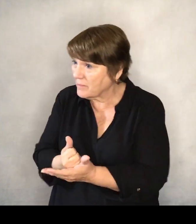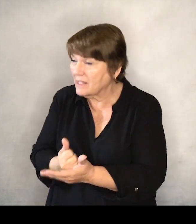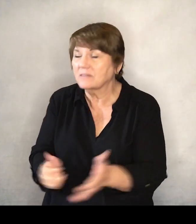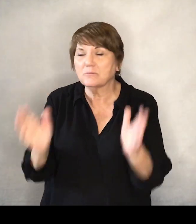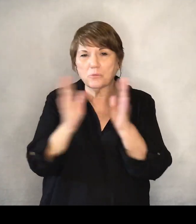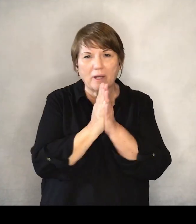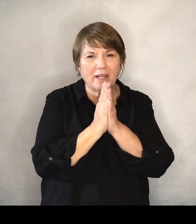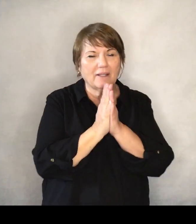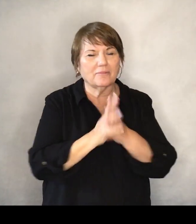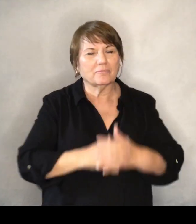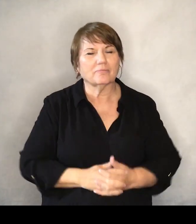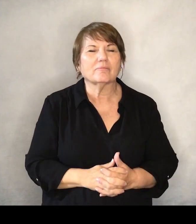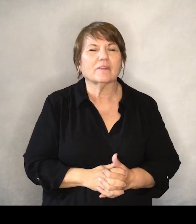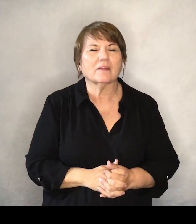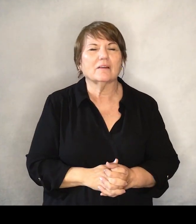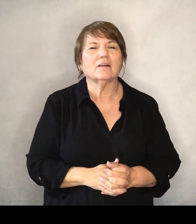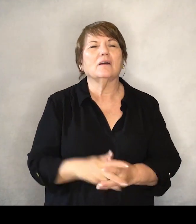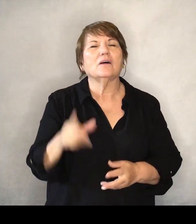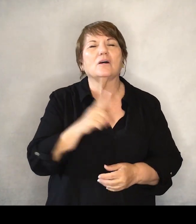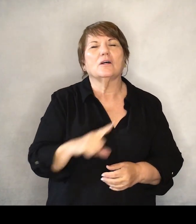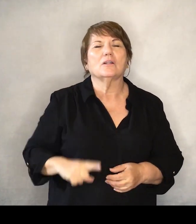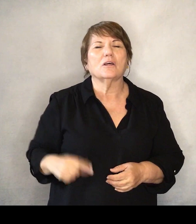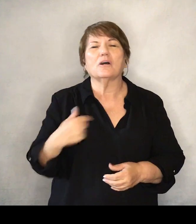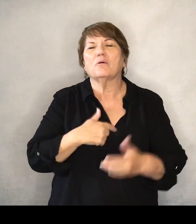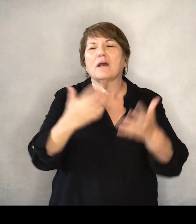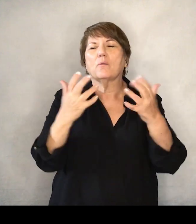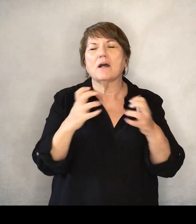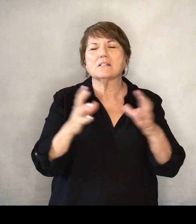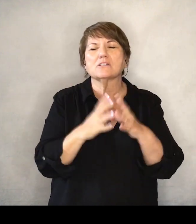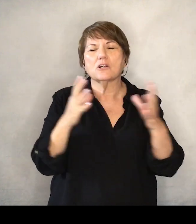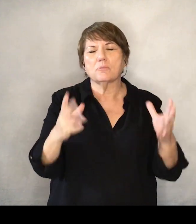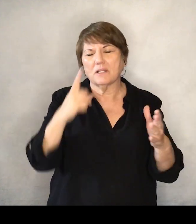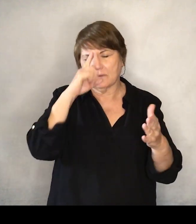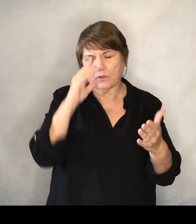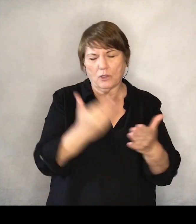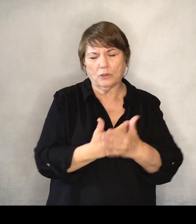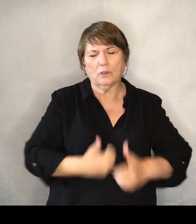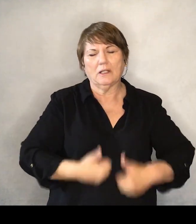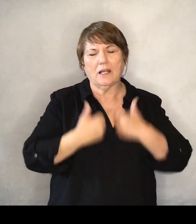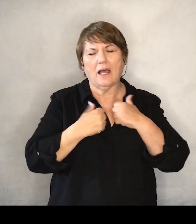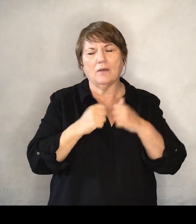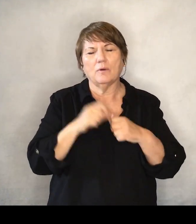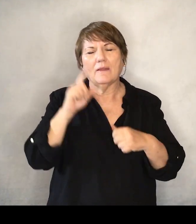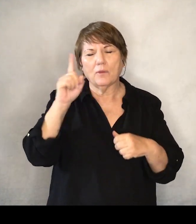Let's pray. Lord, we yearn so much for a new life with you,